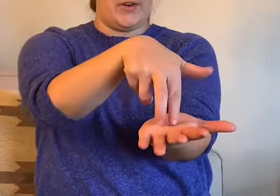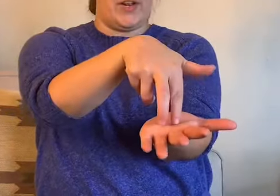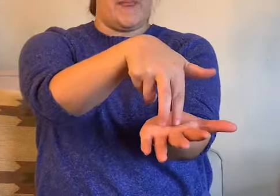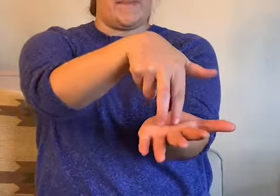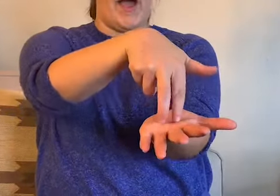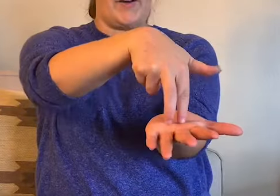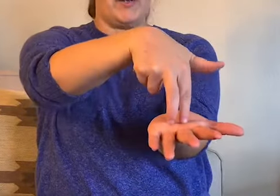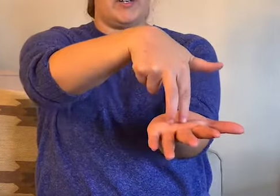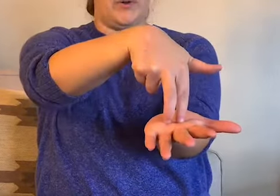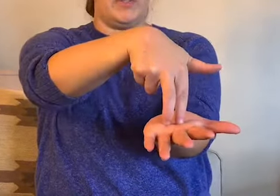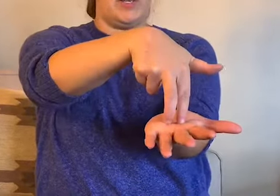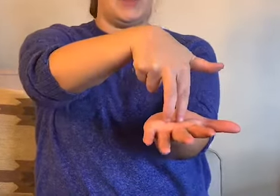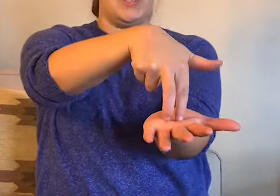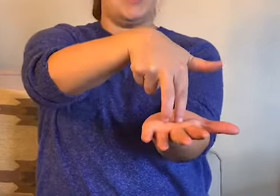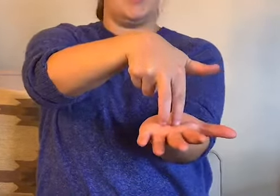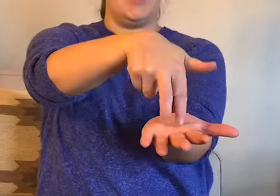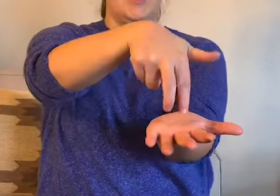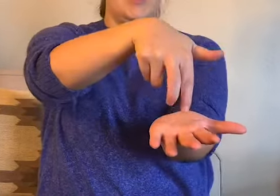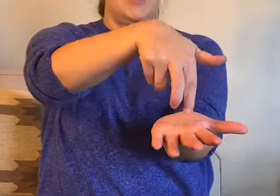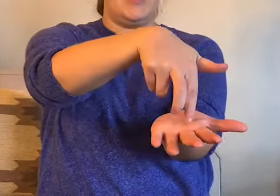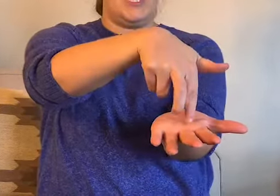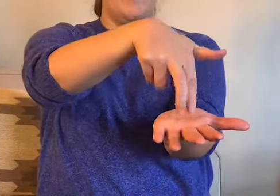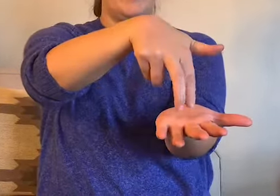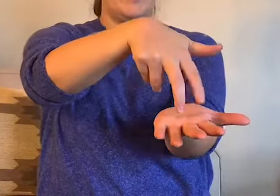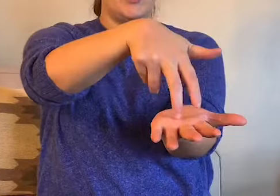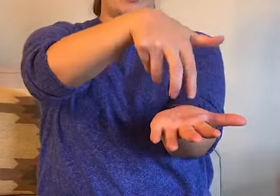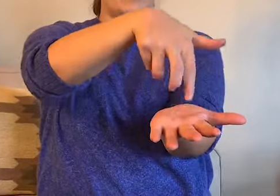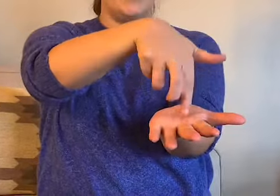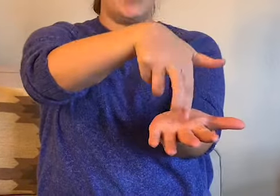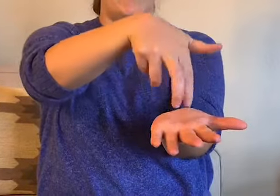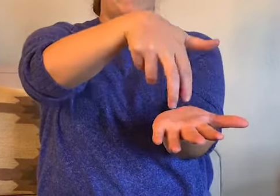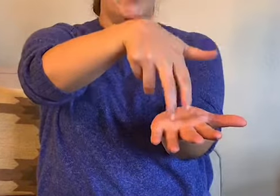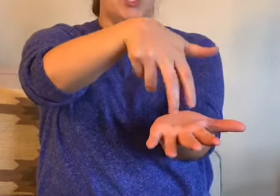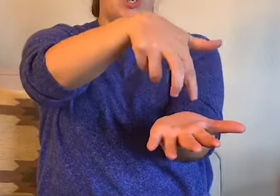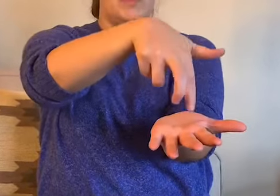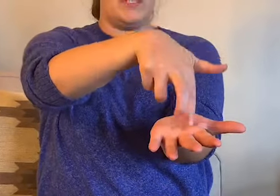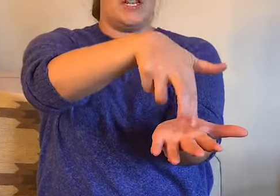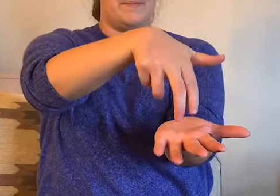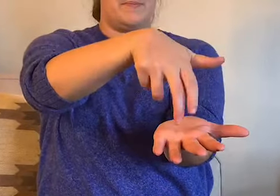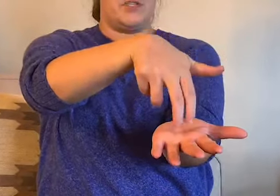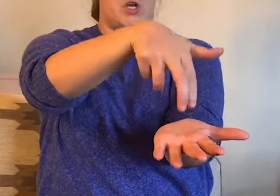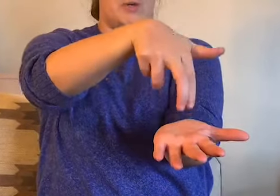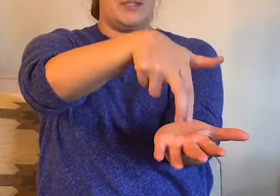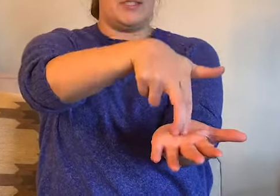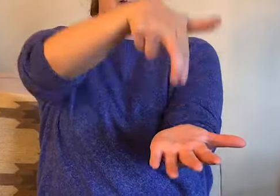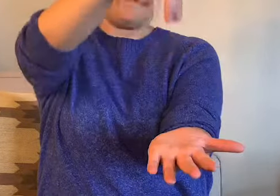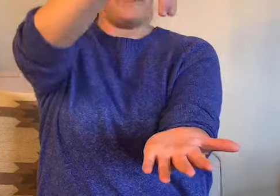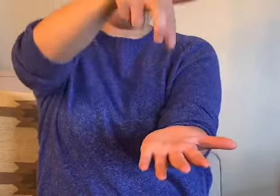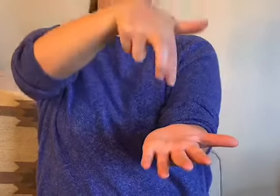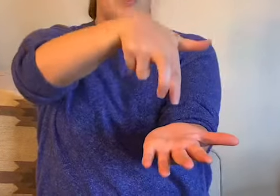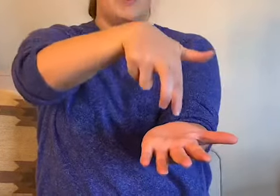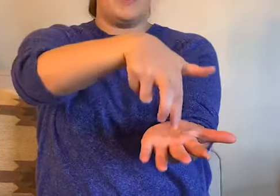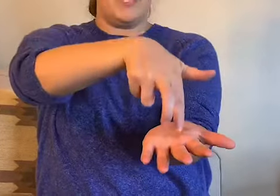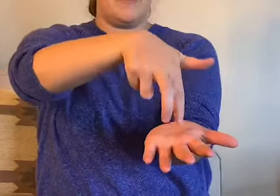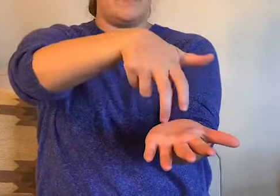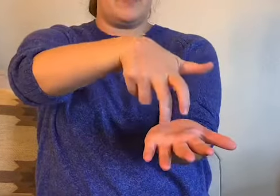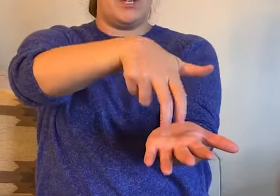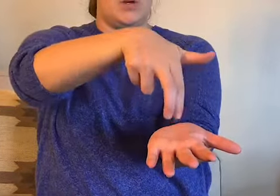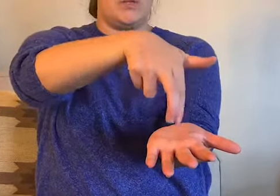and the pattern goes like this. Tiptoe, tiptoe, tiptoe, step, tiptoe,